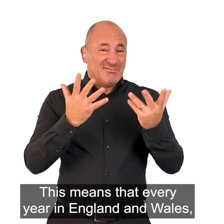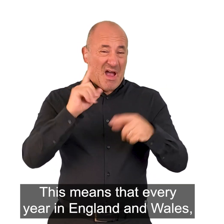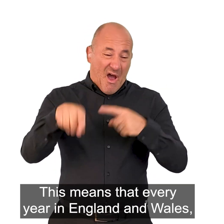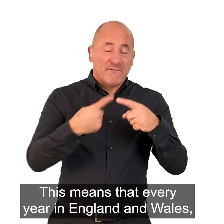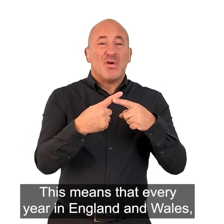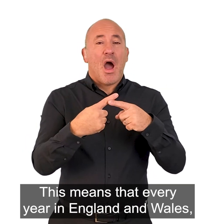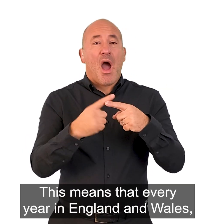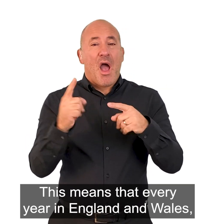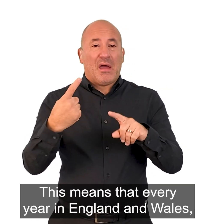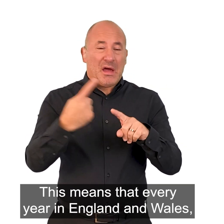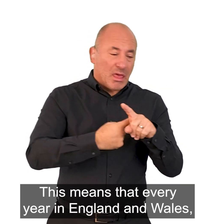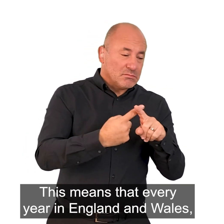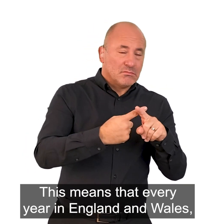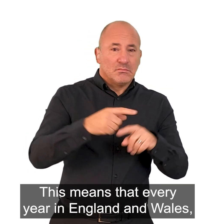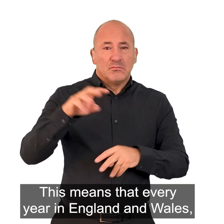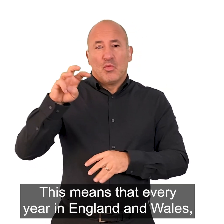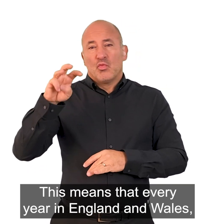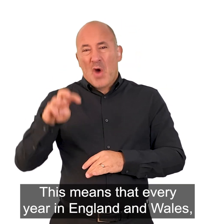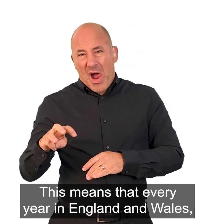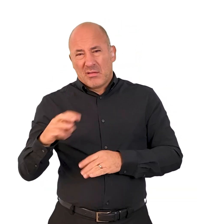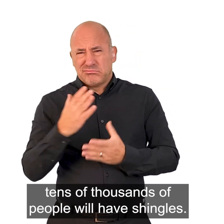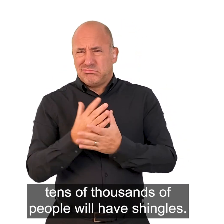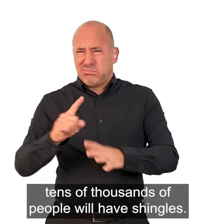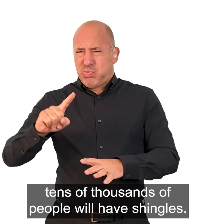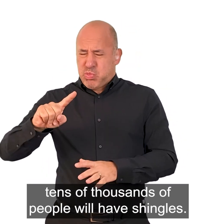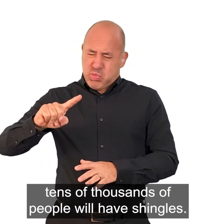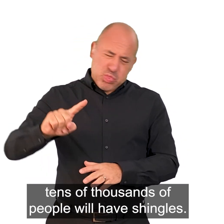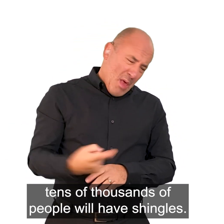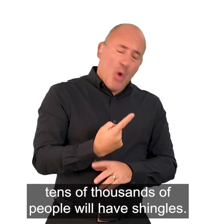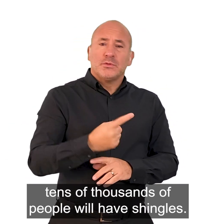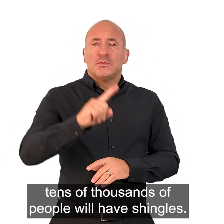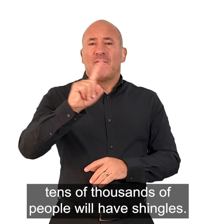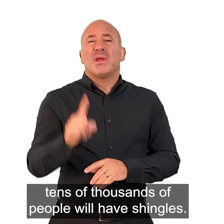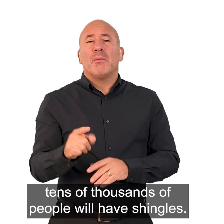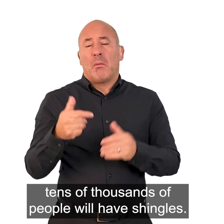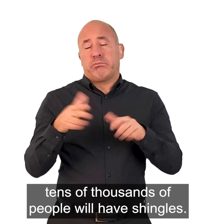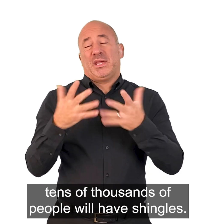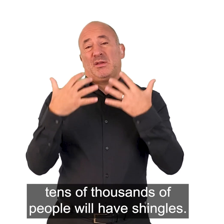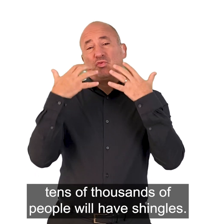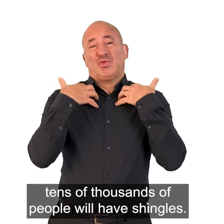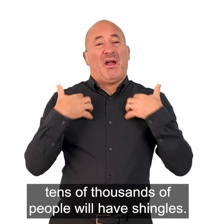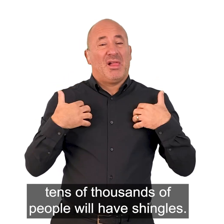This means that every year in England and Wales, tens of thousands of people will have shingles.